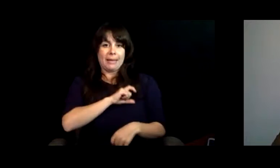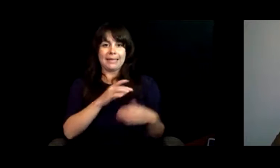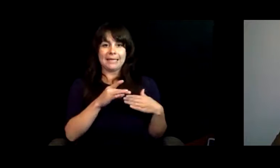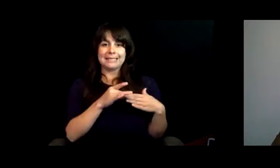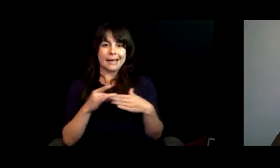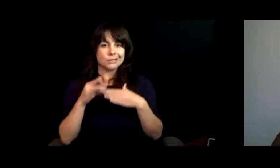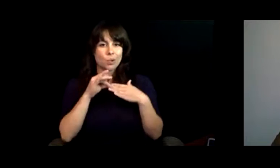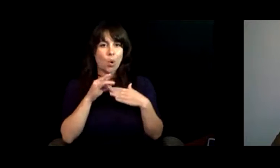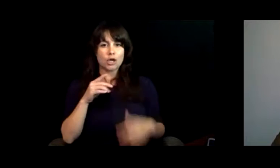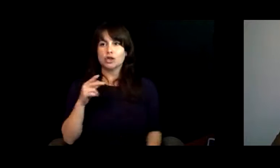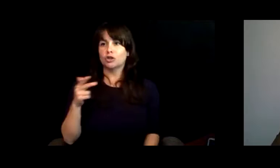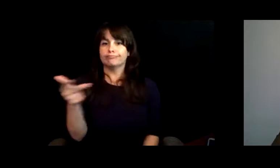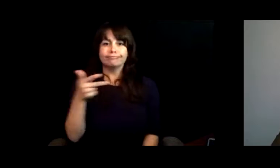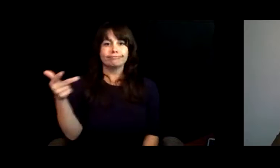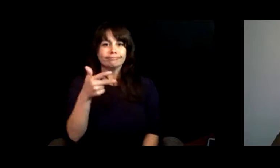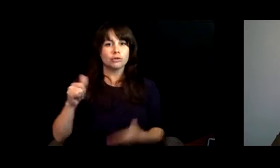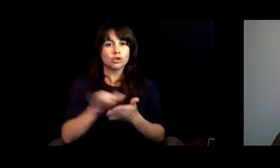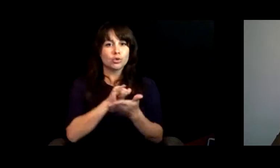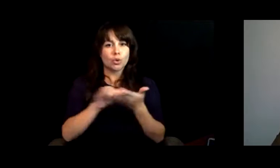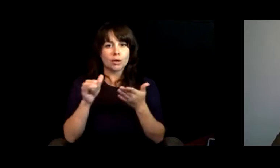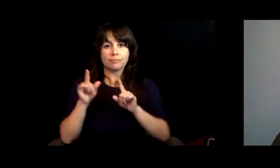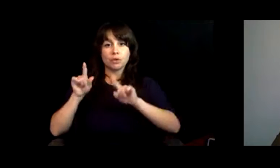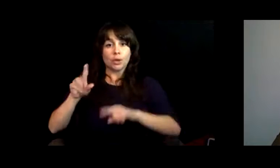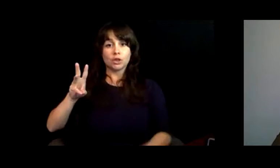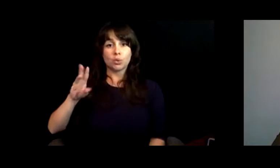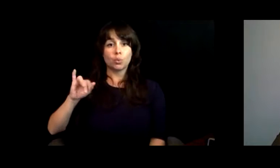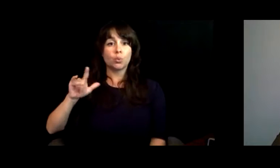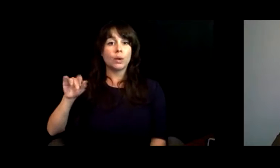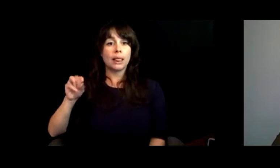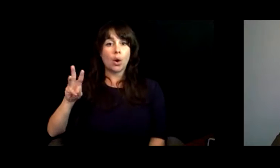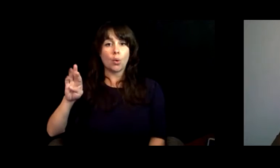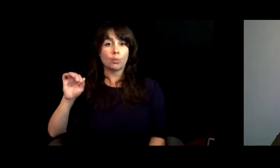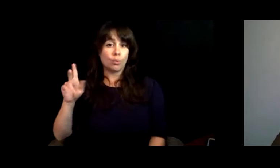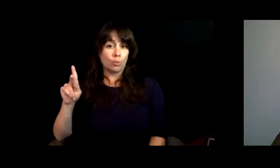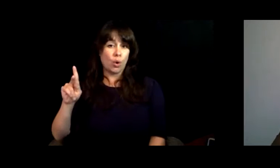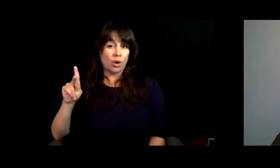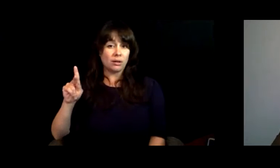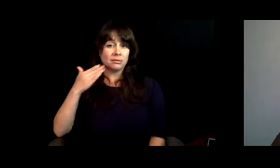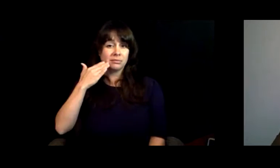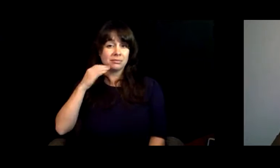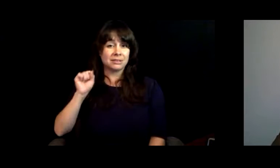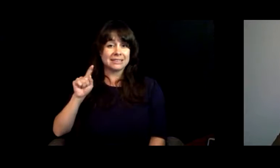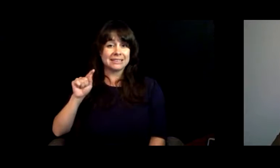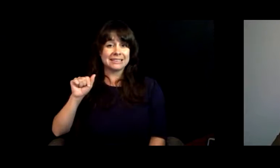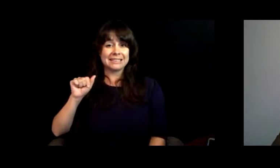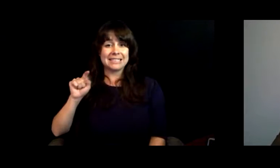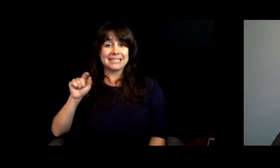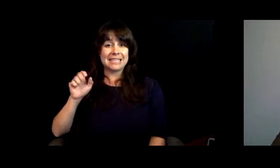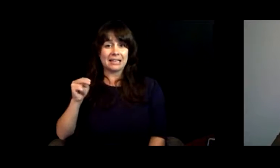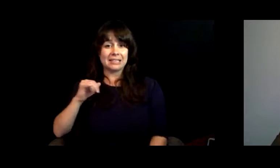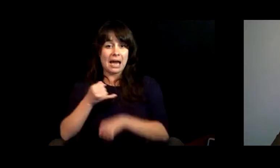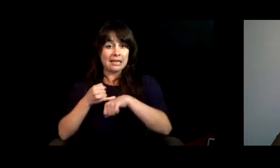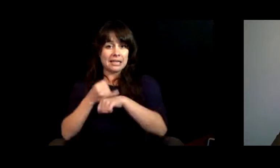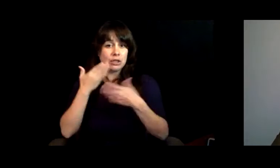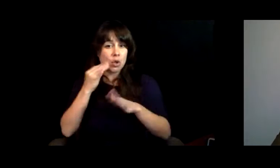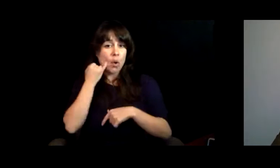City. We went to a place called Willowbrook in Staten Island. And I don't know if anybody here has ever heard of Willowbrook, but it was a notorious institution. It